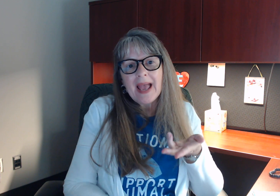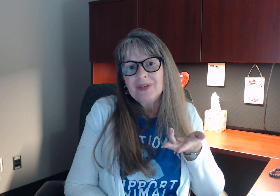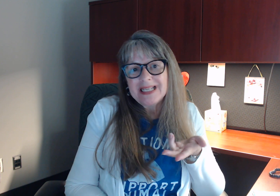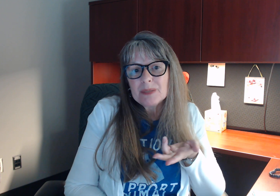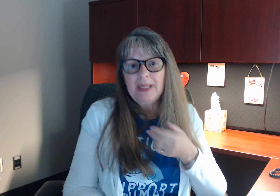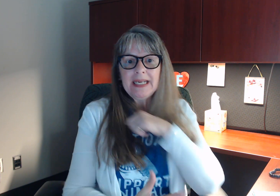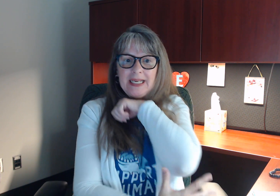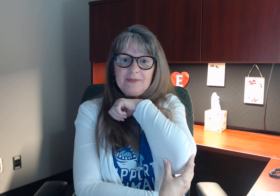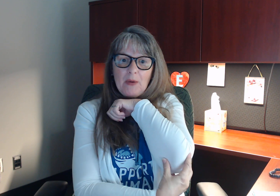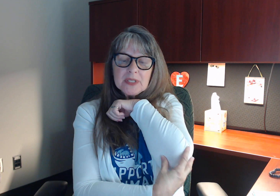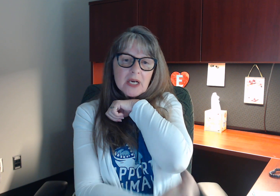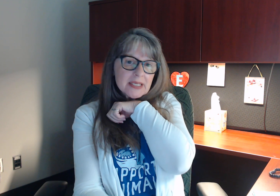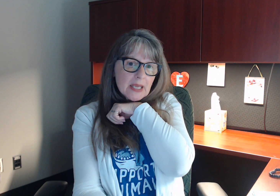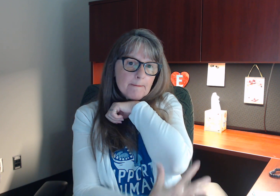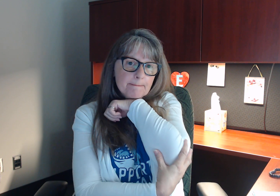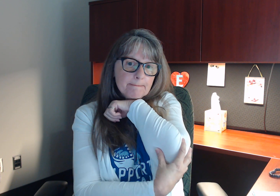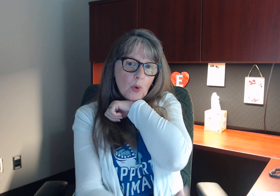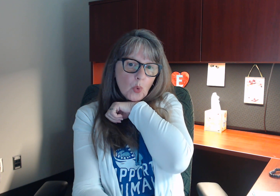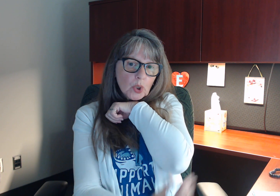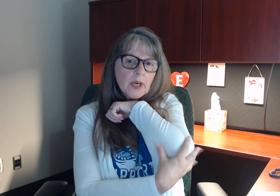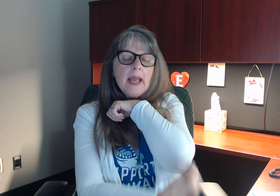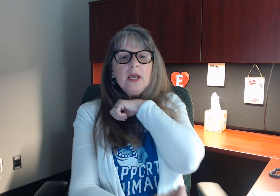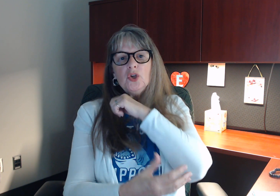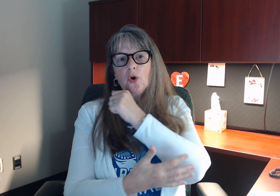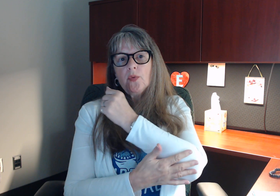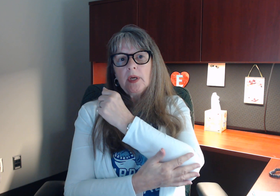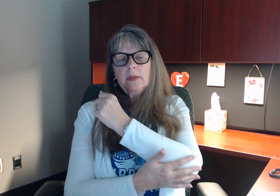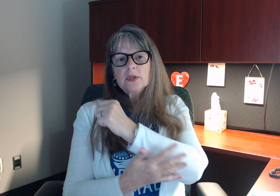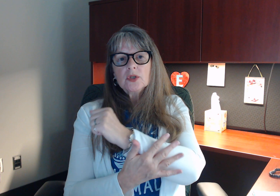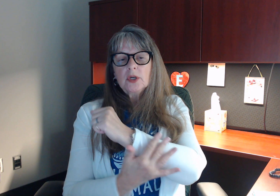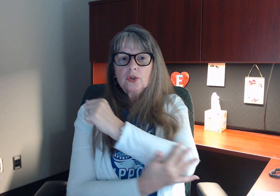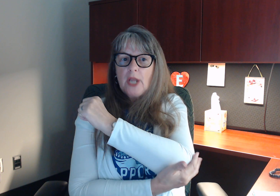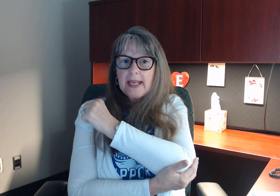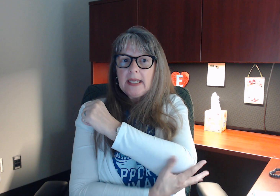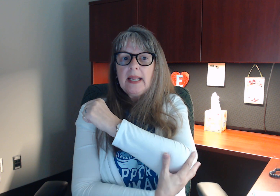to explain it. And if I was not going to say poor, this